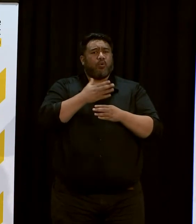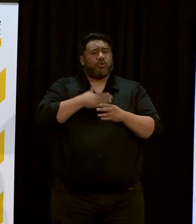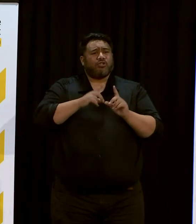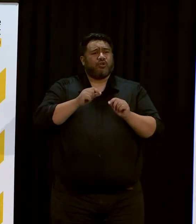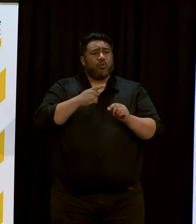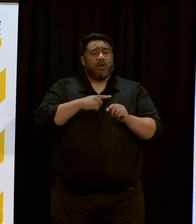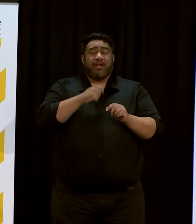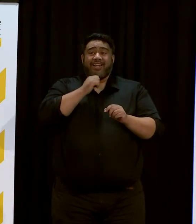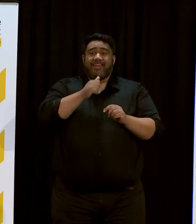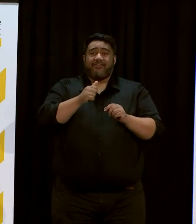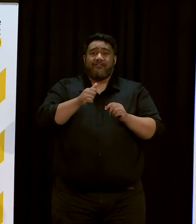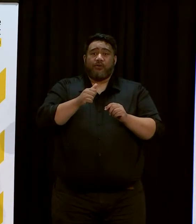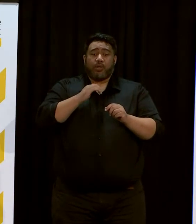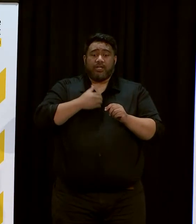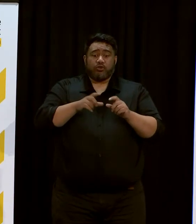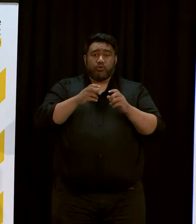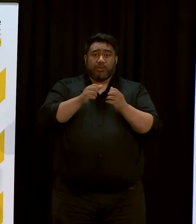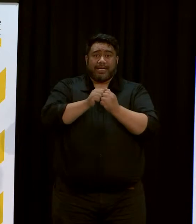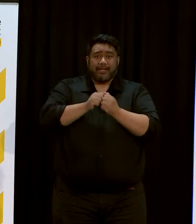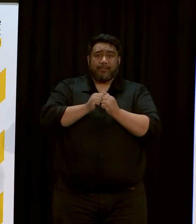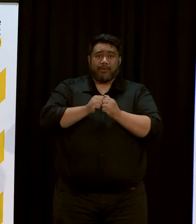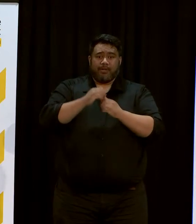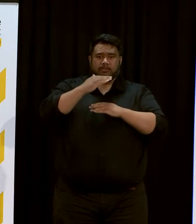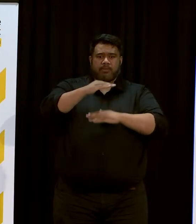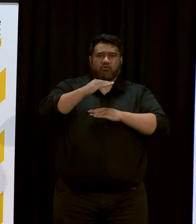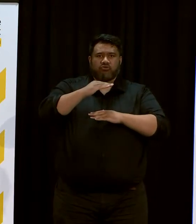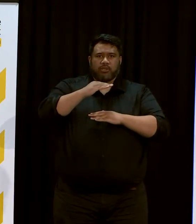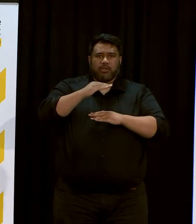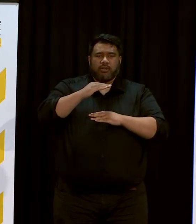there is reason to continue with the boundary, we can have, greater